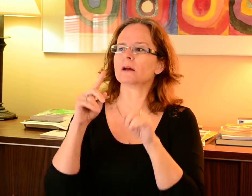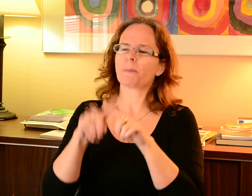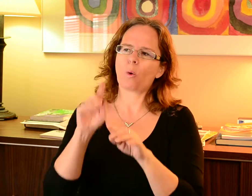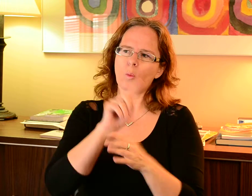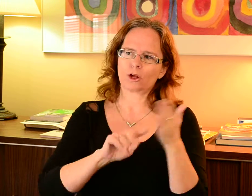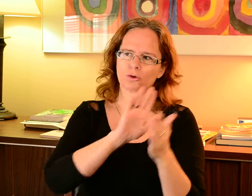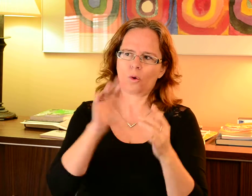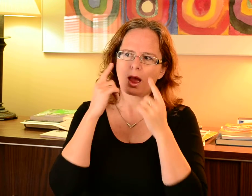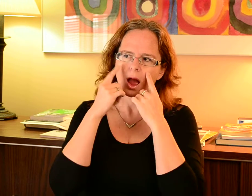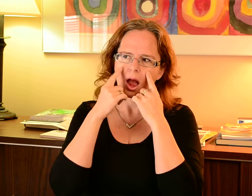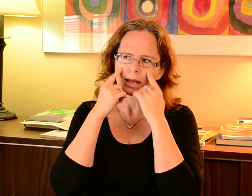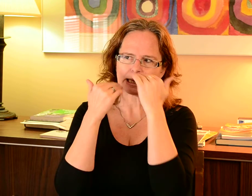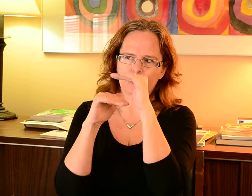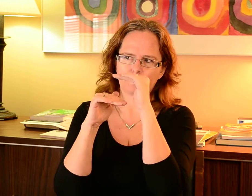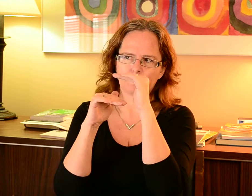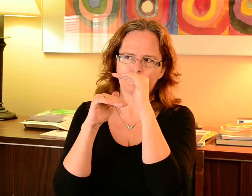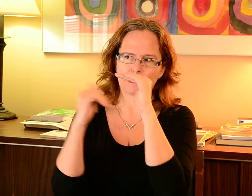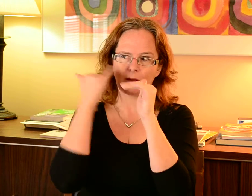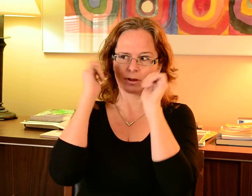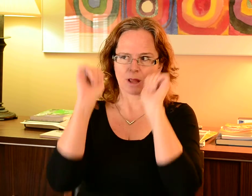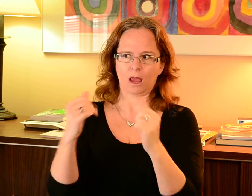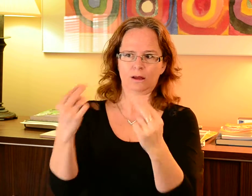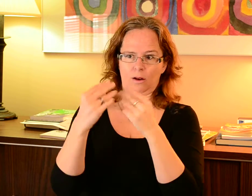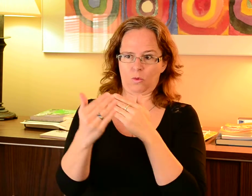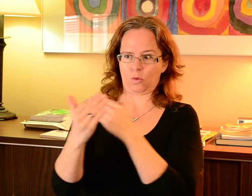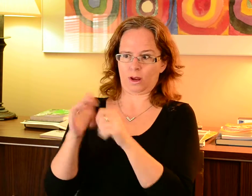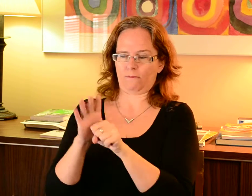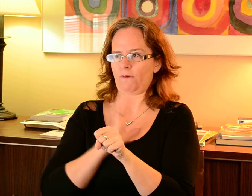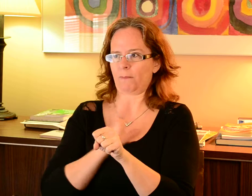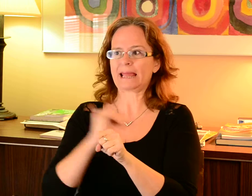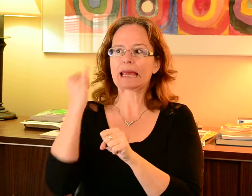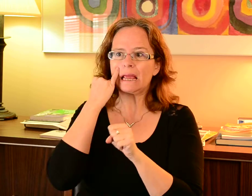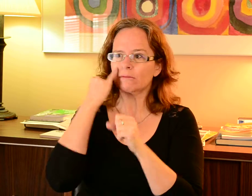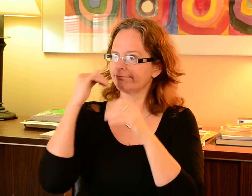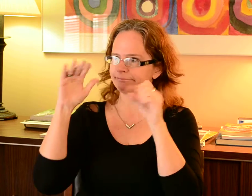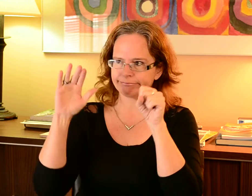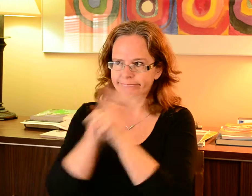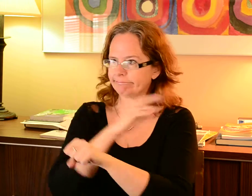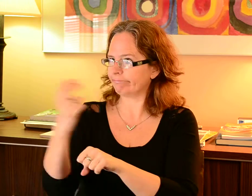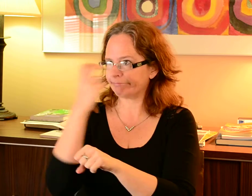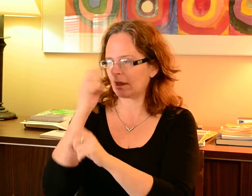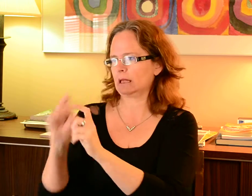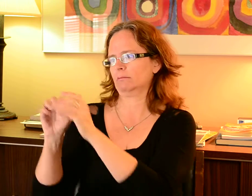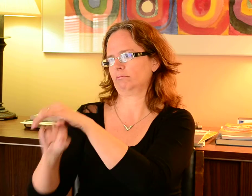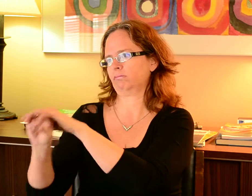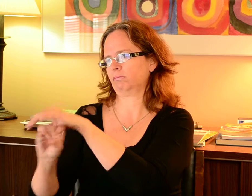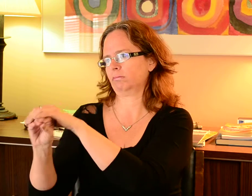If there's 2 or 3, it depends on what their vision limitations are. So if they have low vision, and 2 of them have low vision, and they can see me close